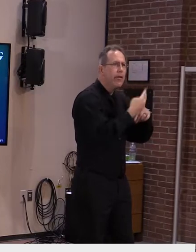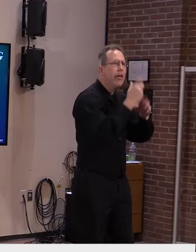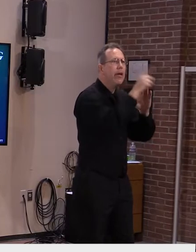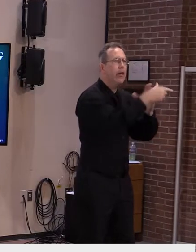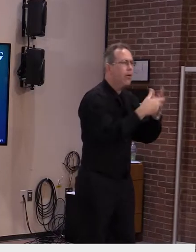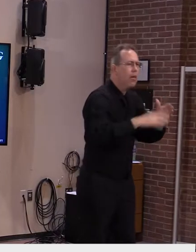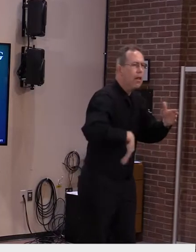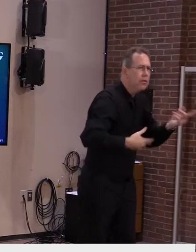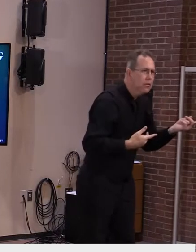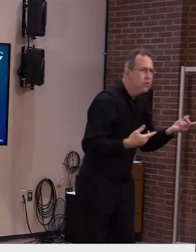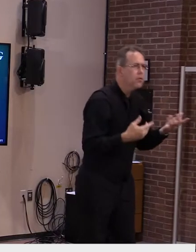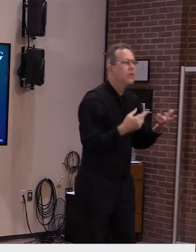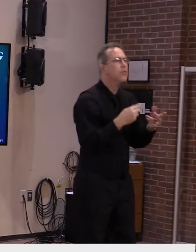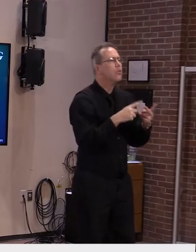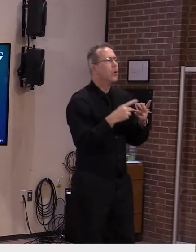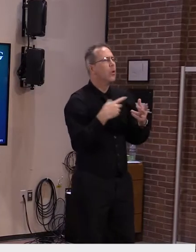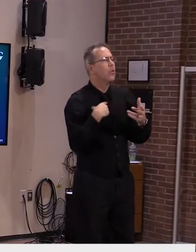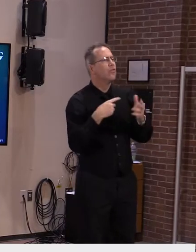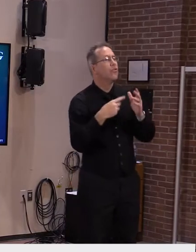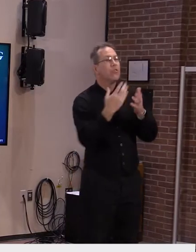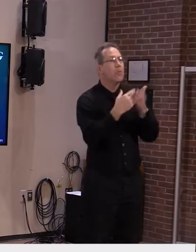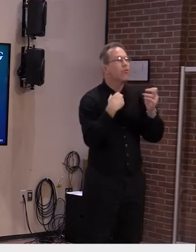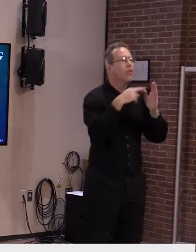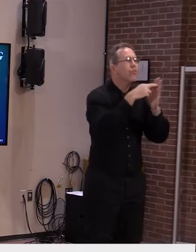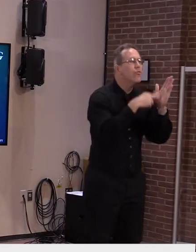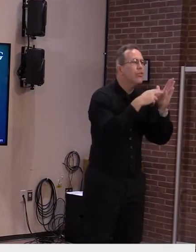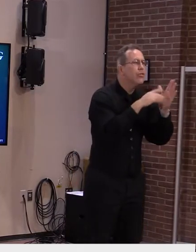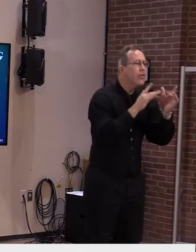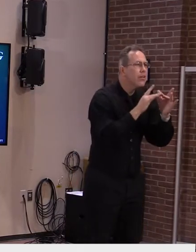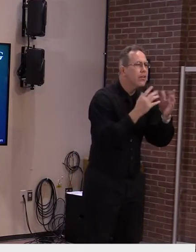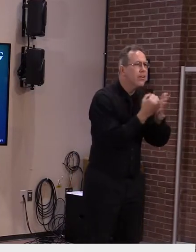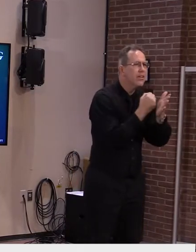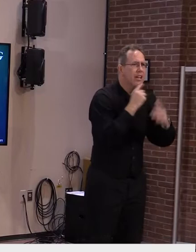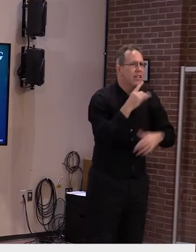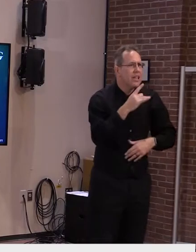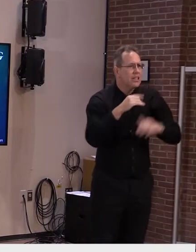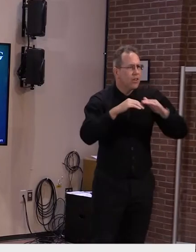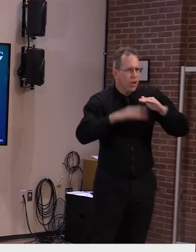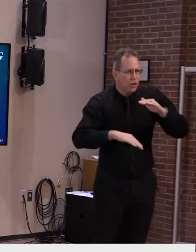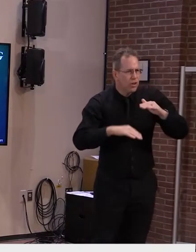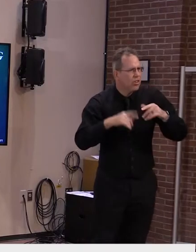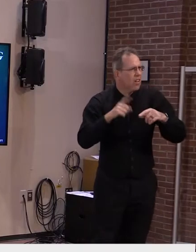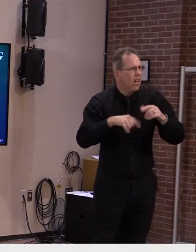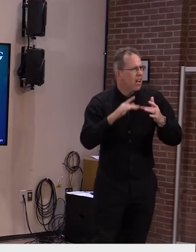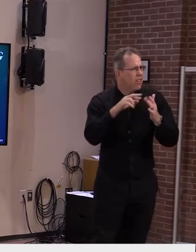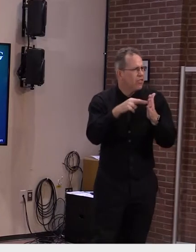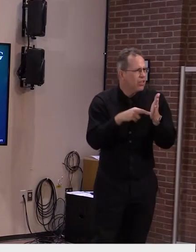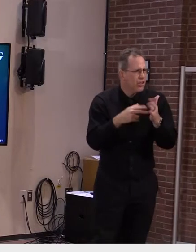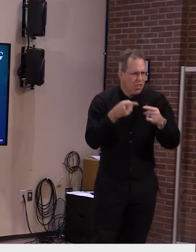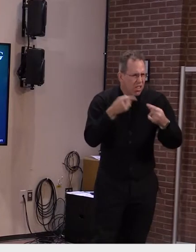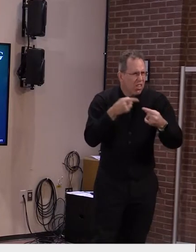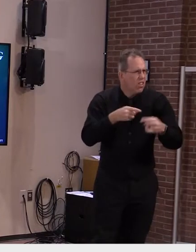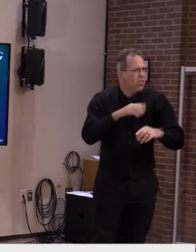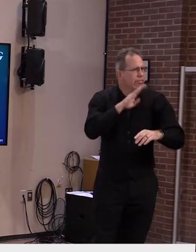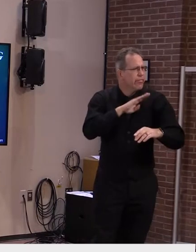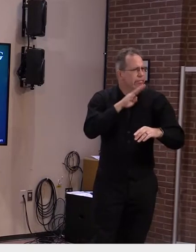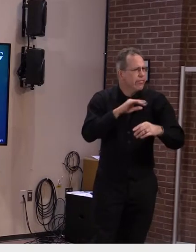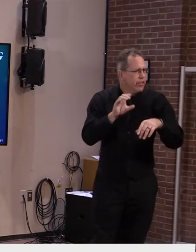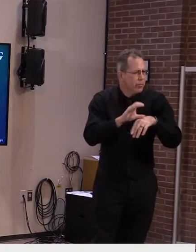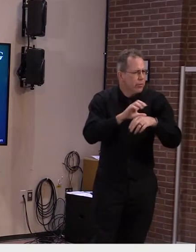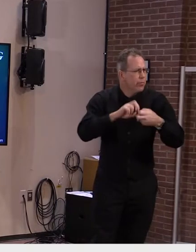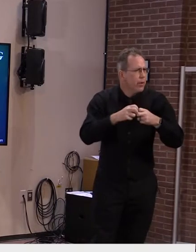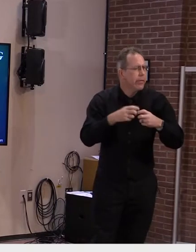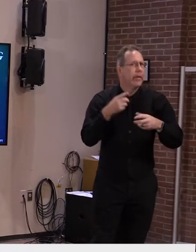eventually there was a workaround to fix that issue. In addition, at two locations, a few people were told that they needed a cell phone